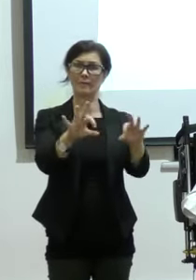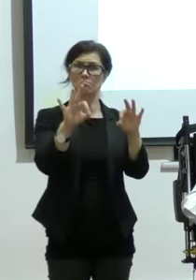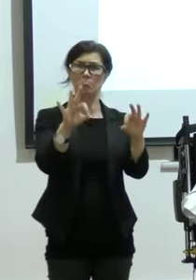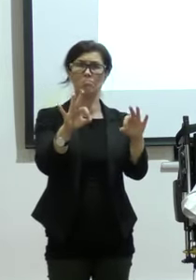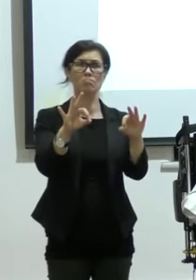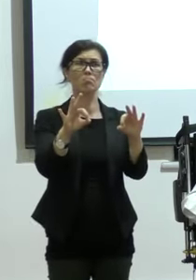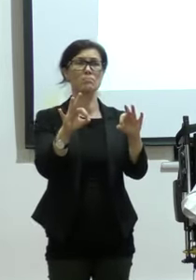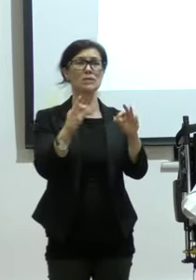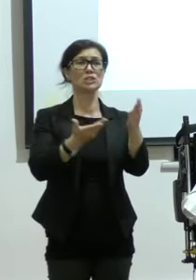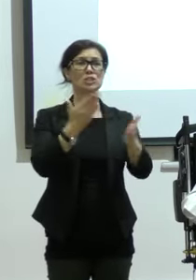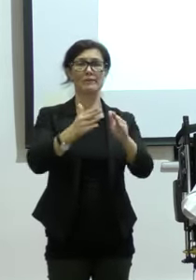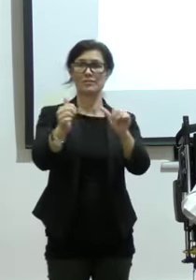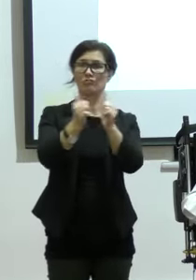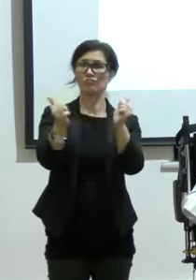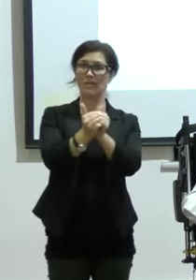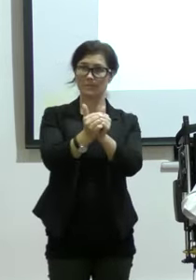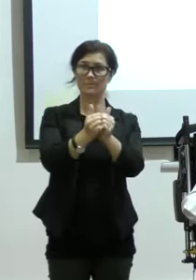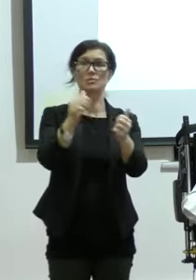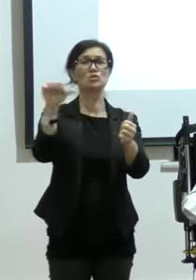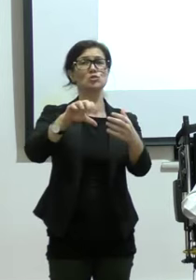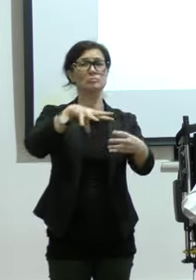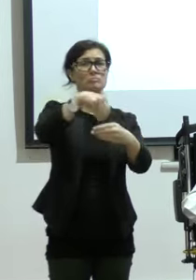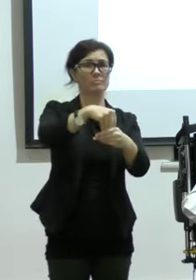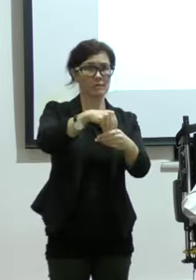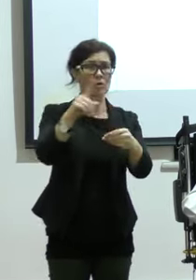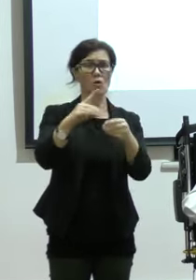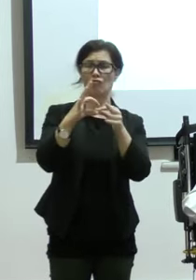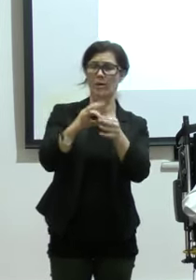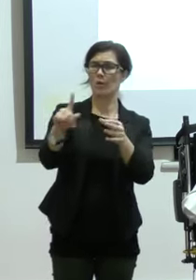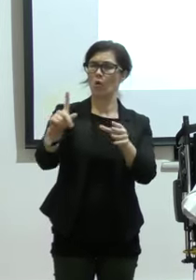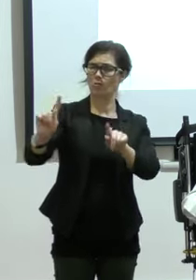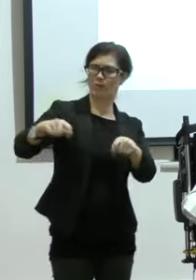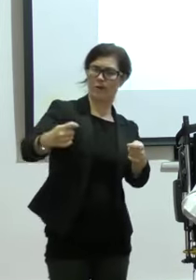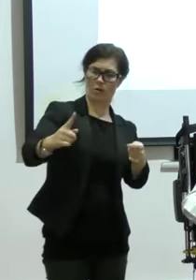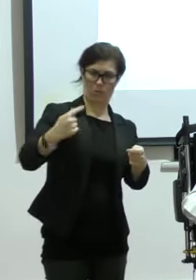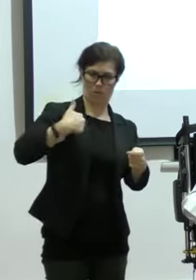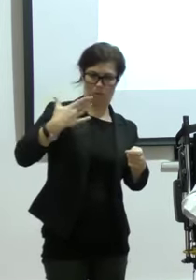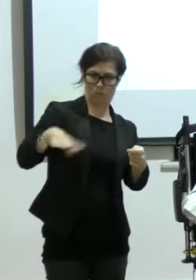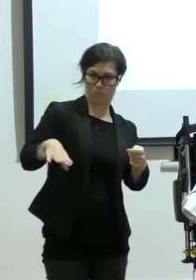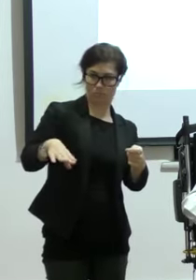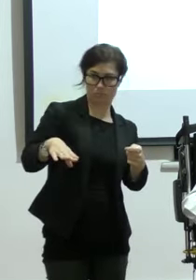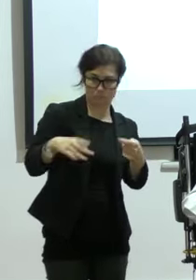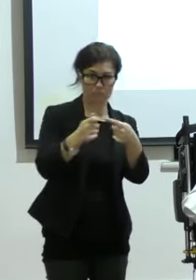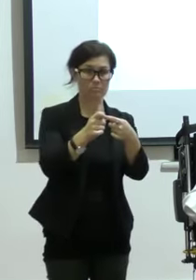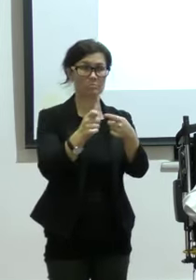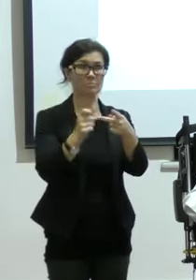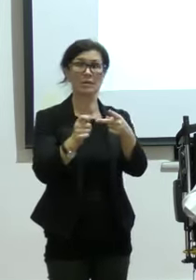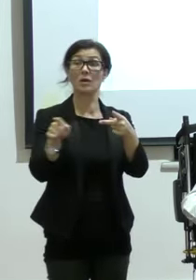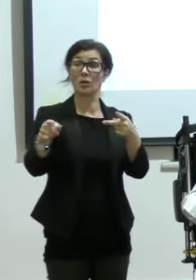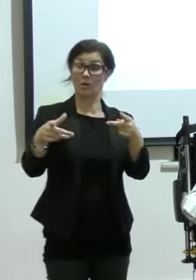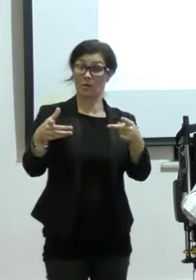how the relationship should go. It should talk about, what you want from the provider. It should talk about what the provider wants from